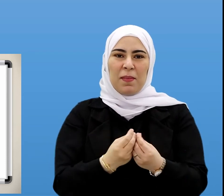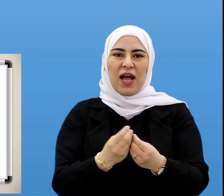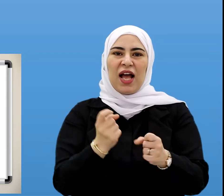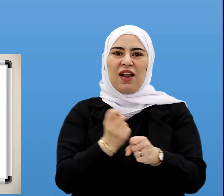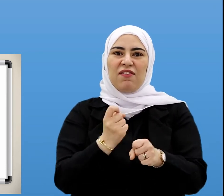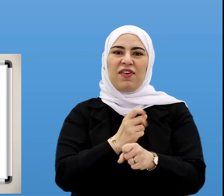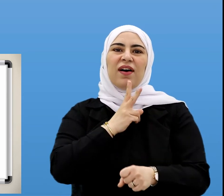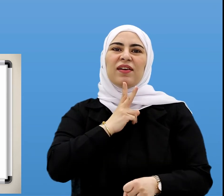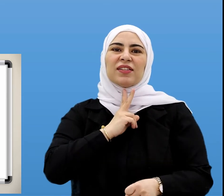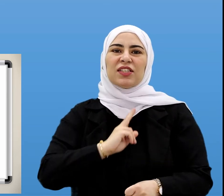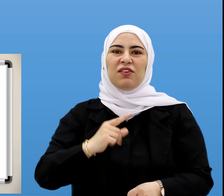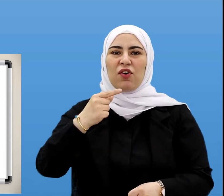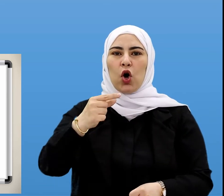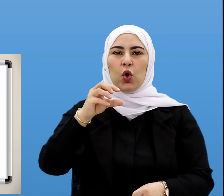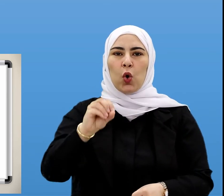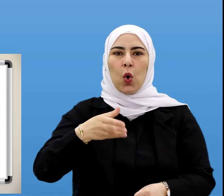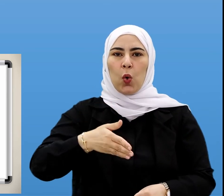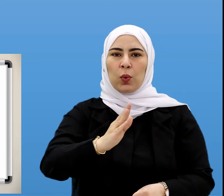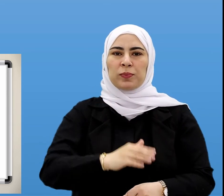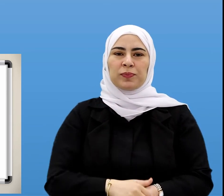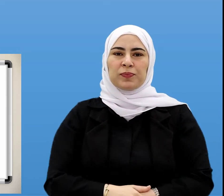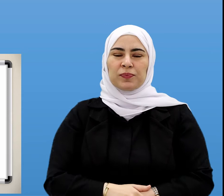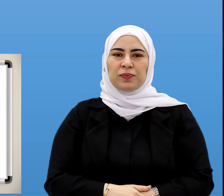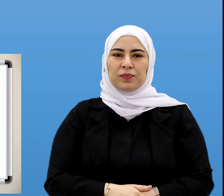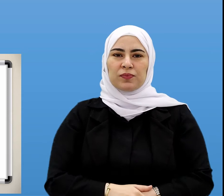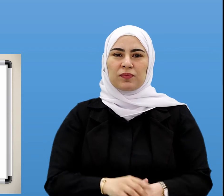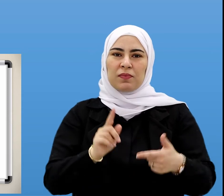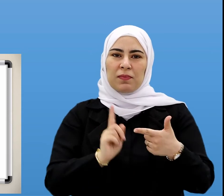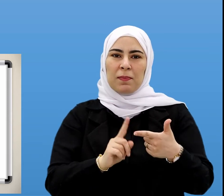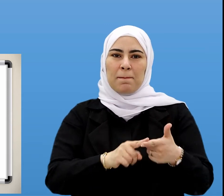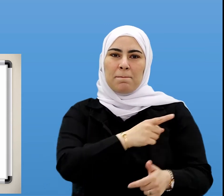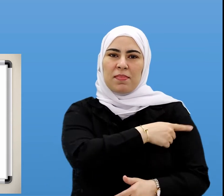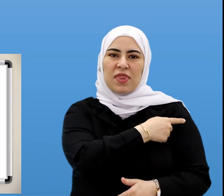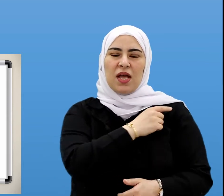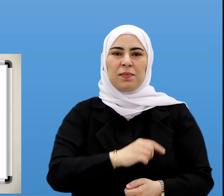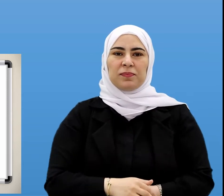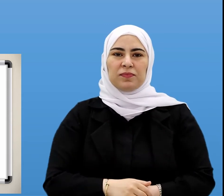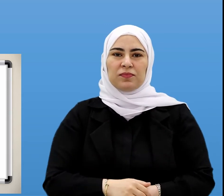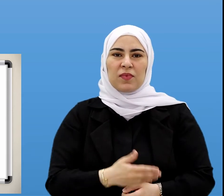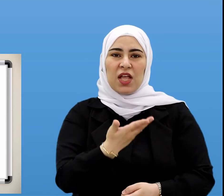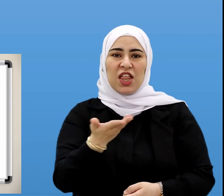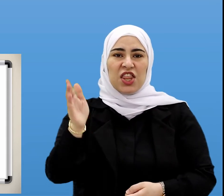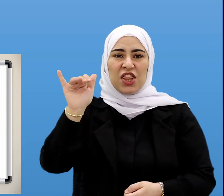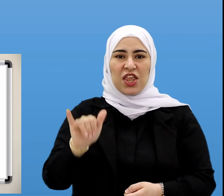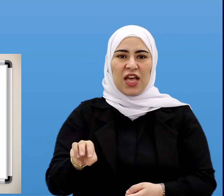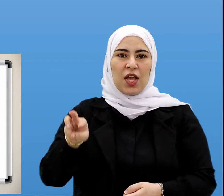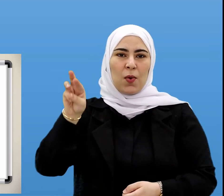indicates or refer to the ability. Another example. they were able to attend the